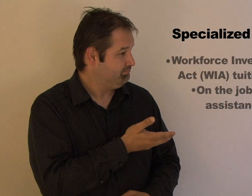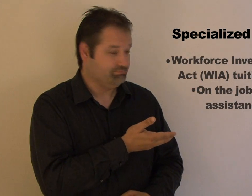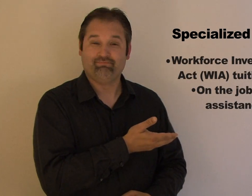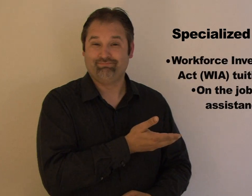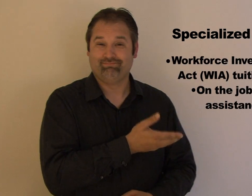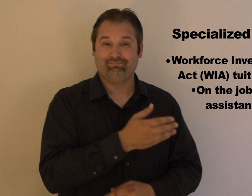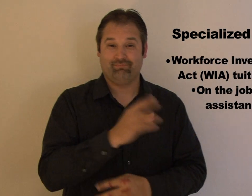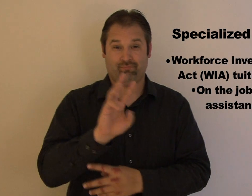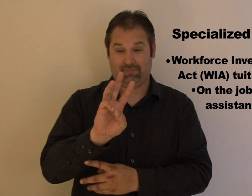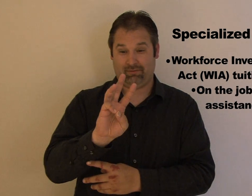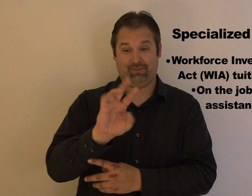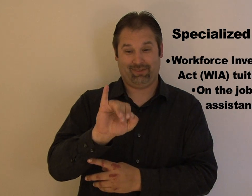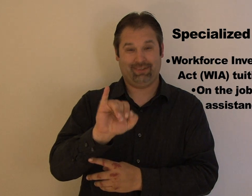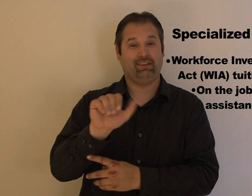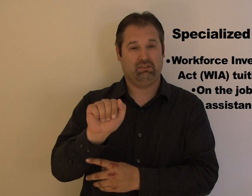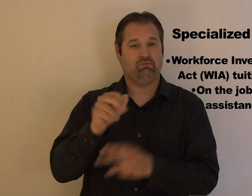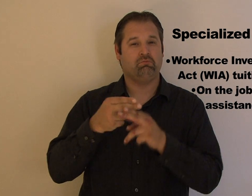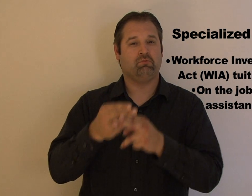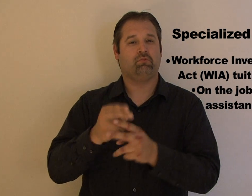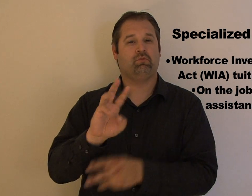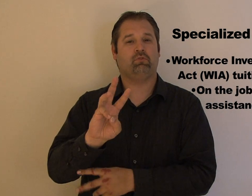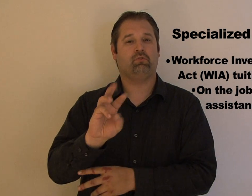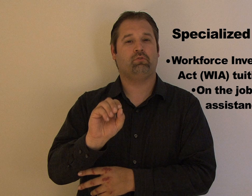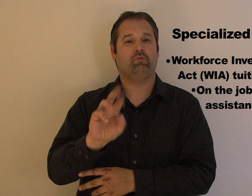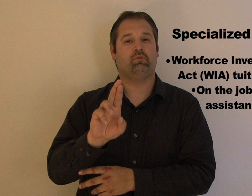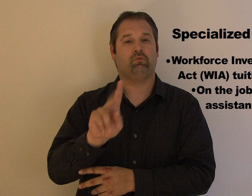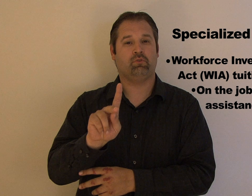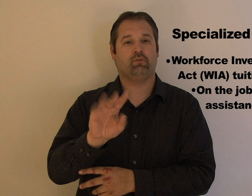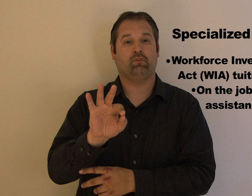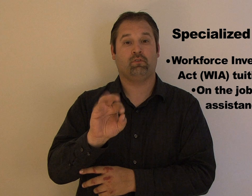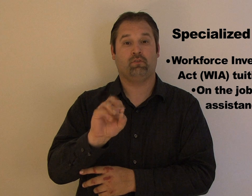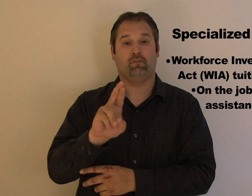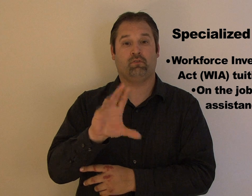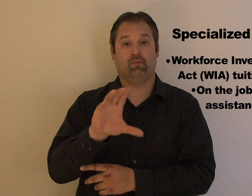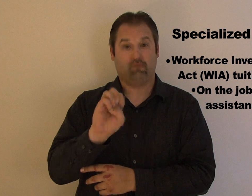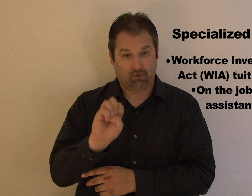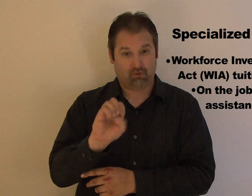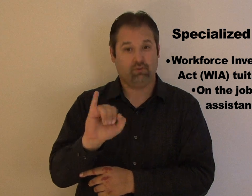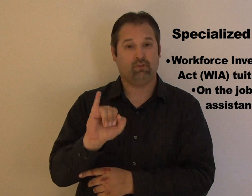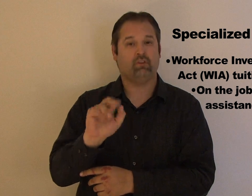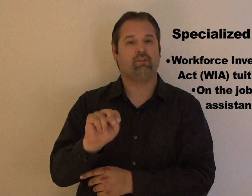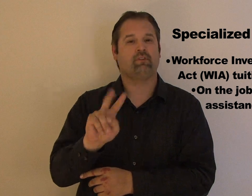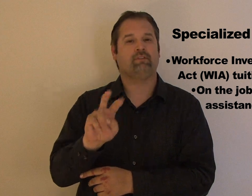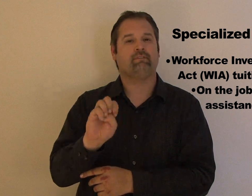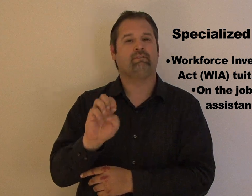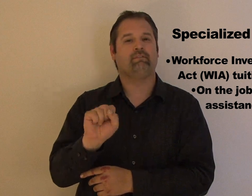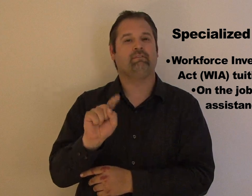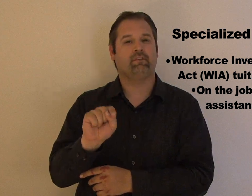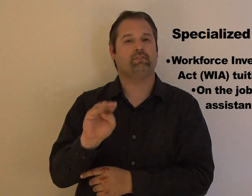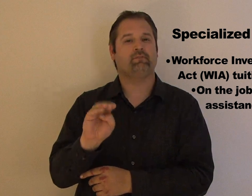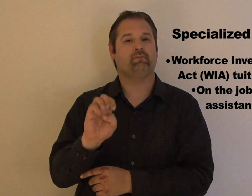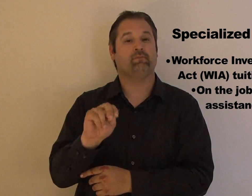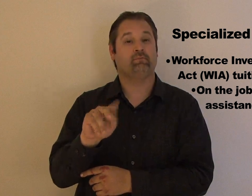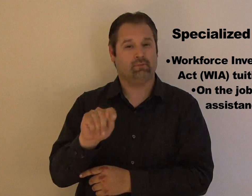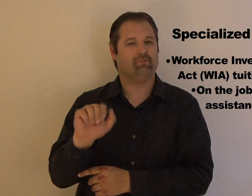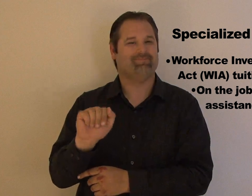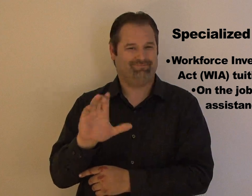The WIA, Workforce Investment Act, tuition assistance is available that can help you go to